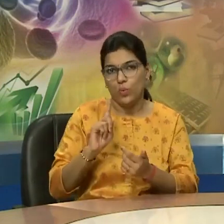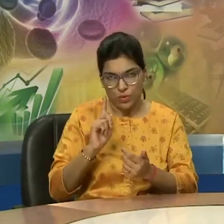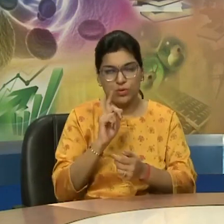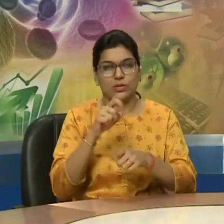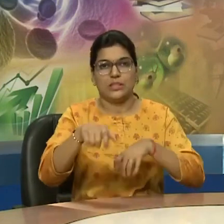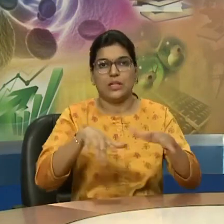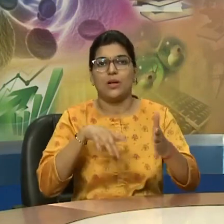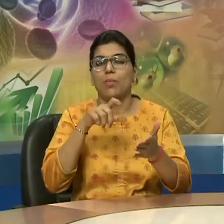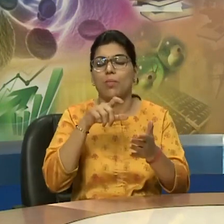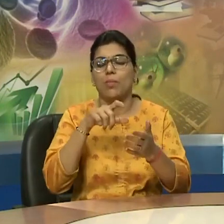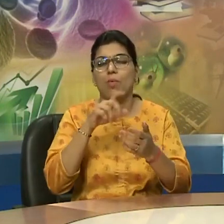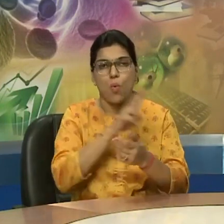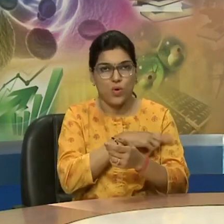at City Hospital.